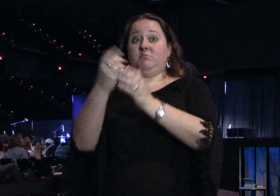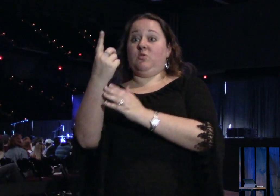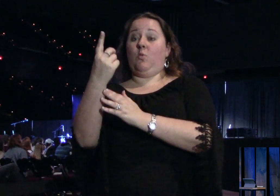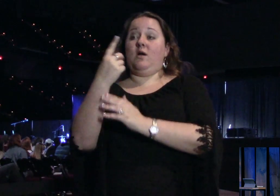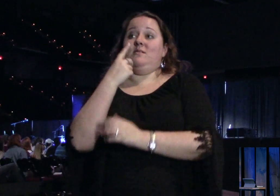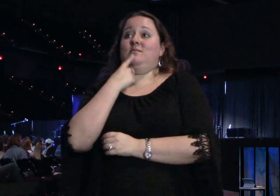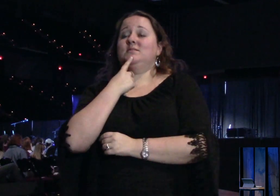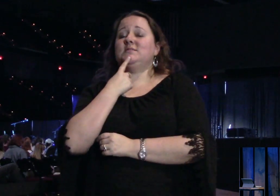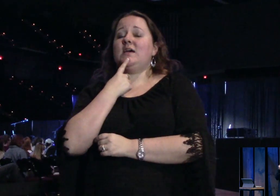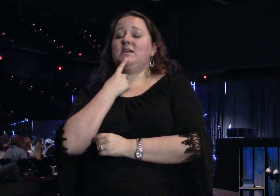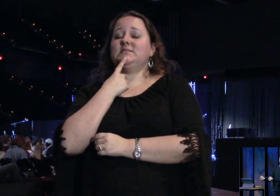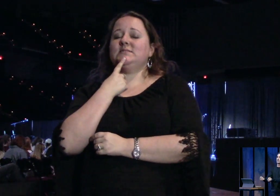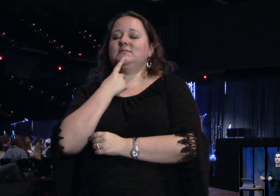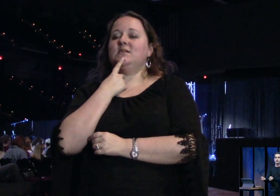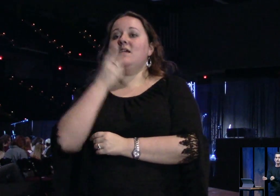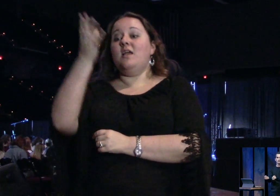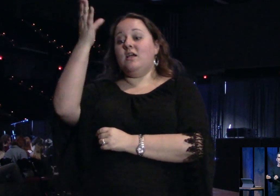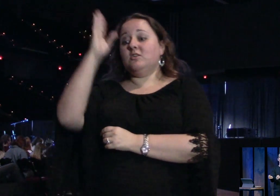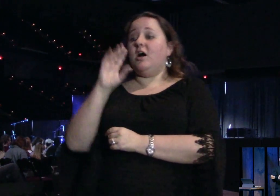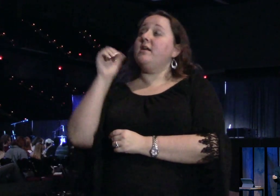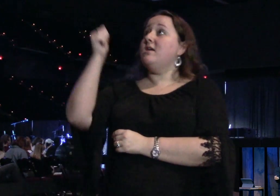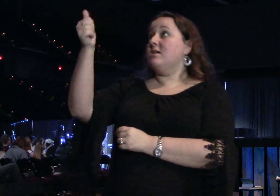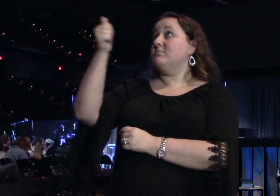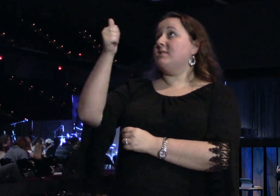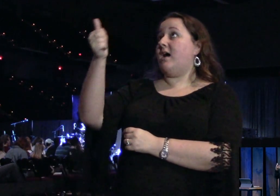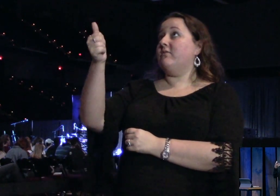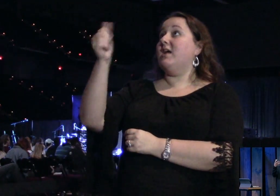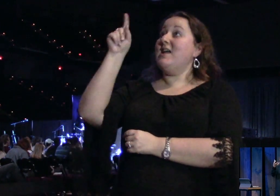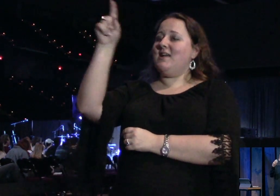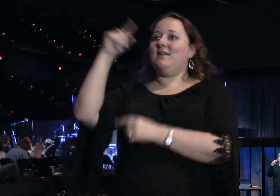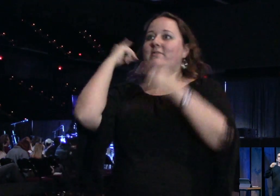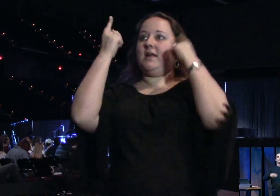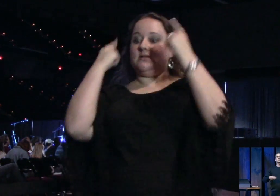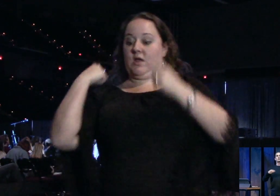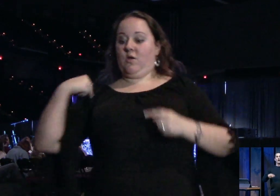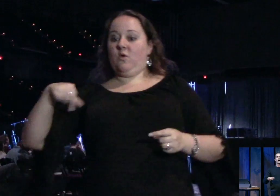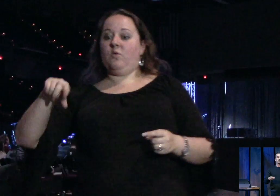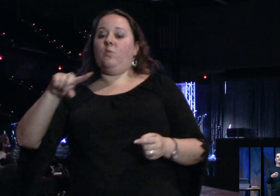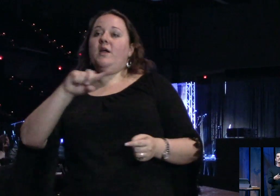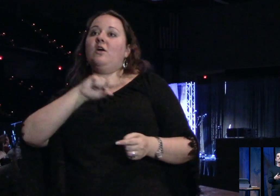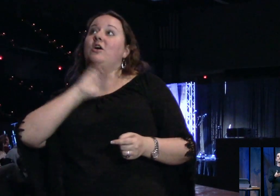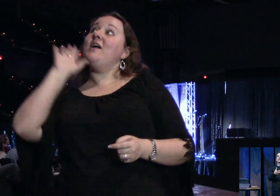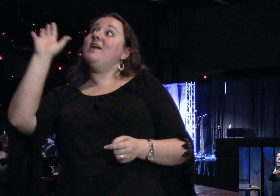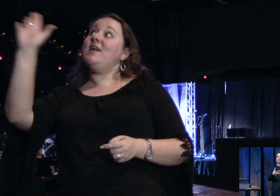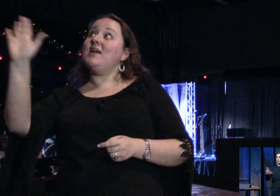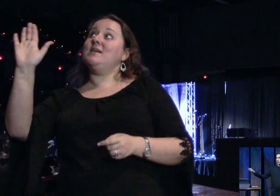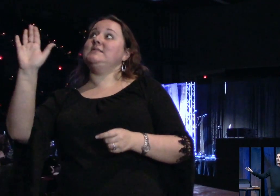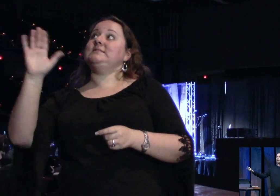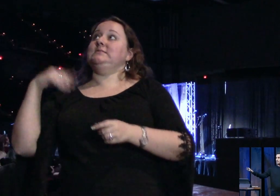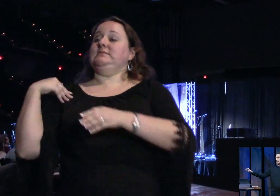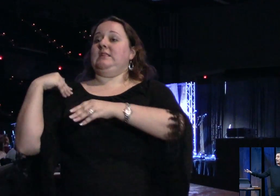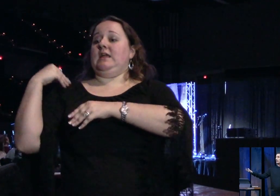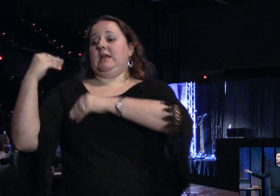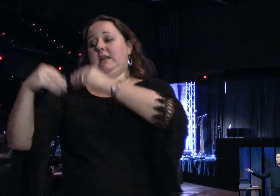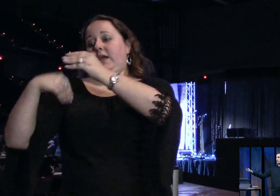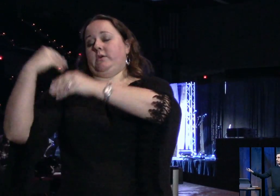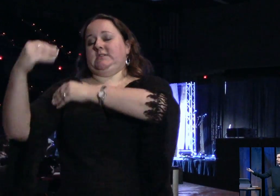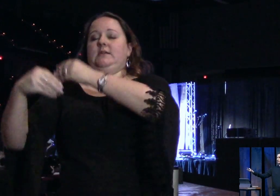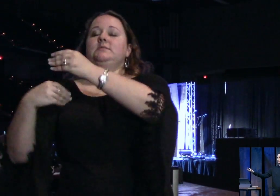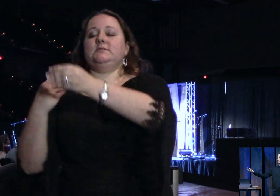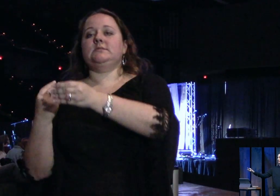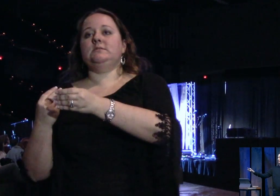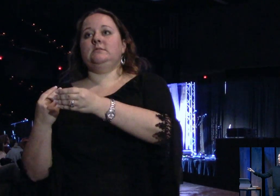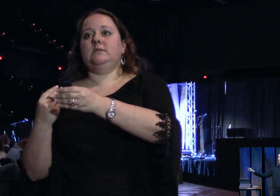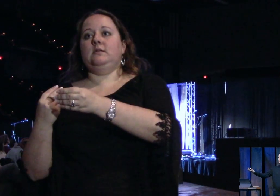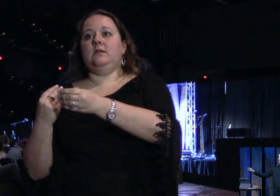what Ephesians chapter 1 tells us is that God considers us his glorious inheritance.